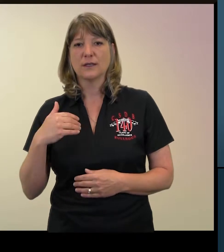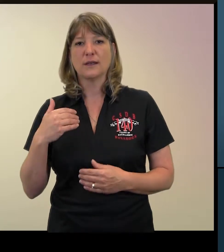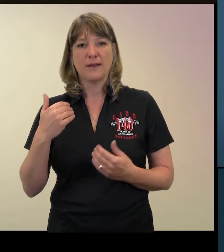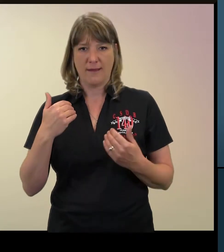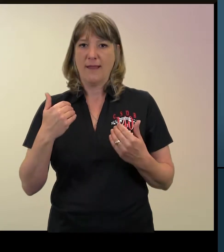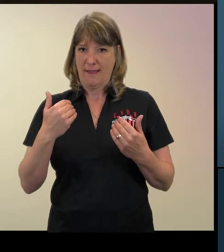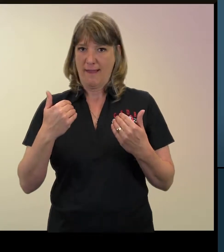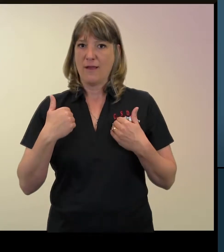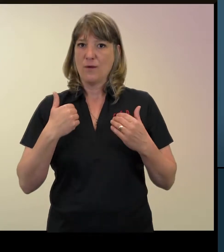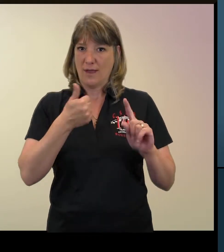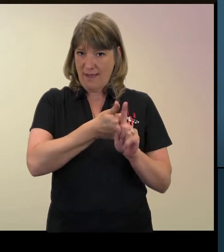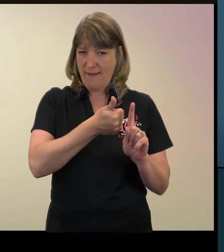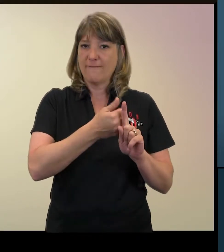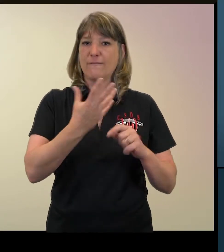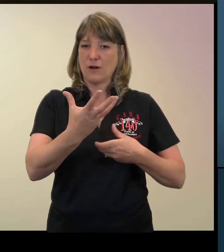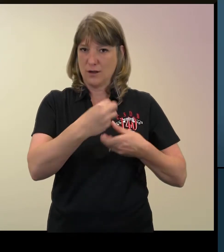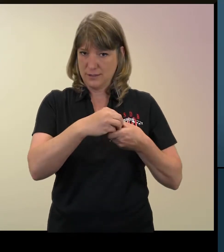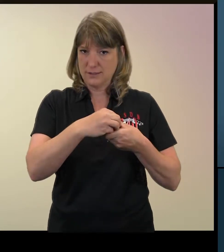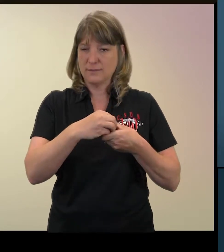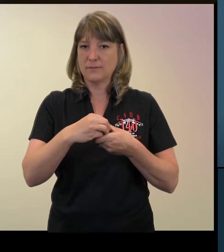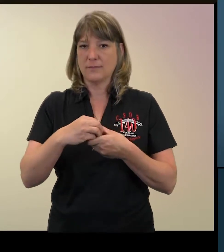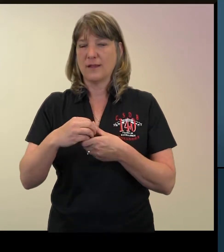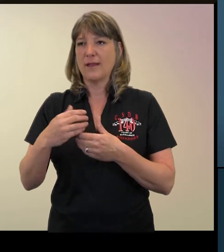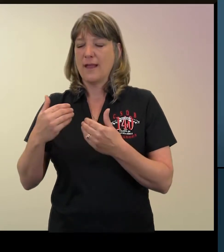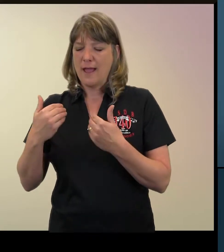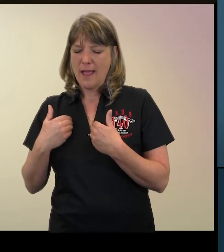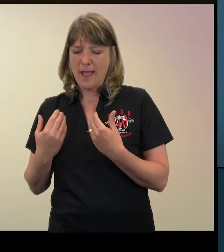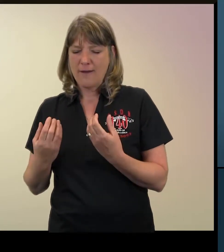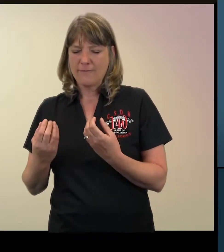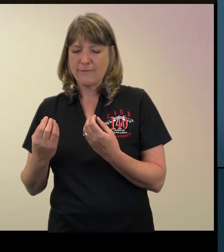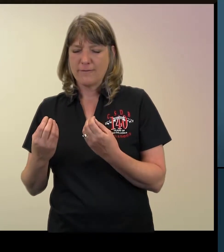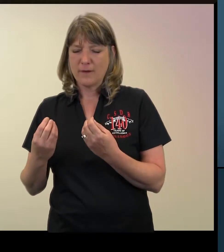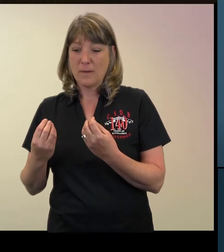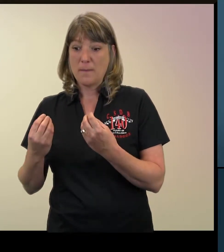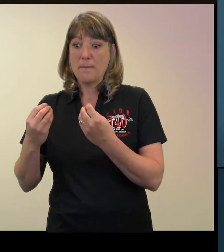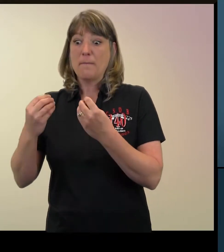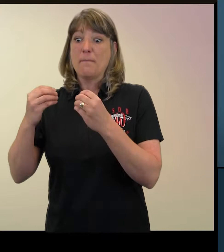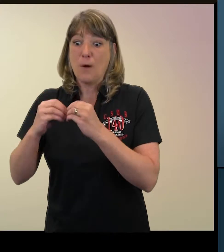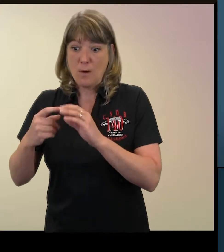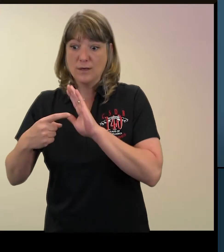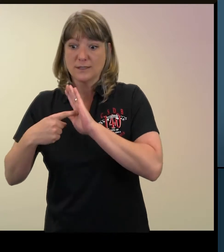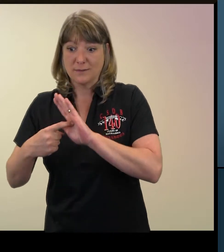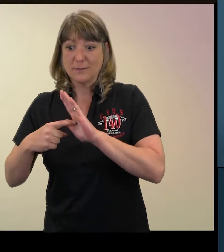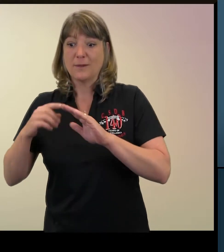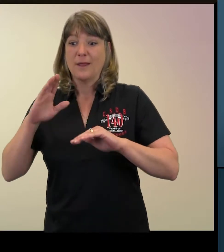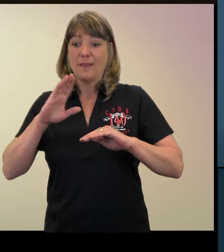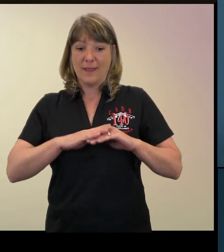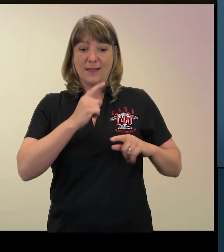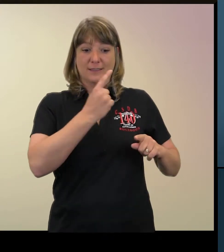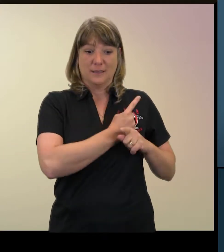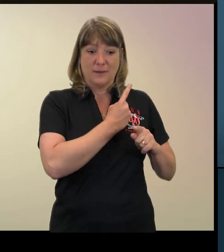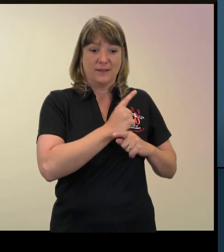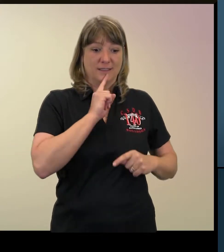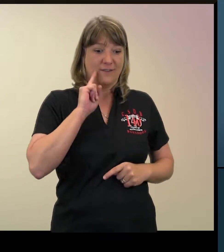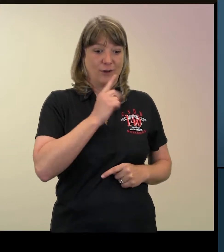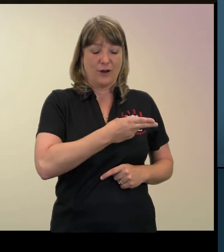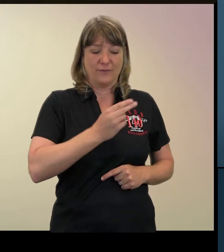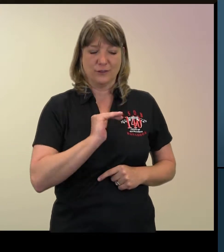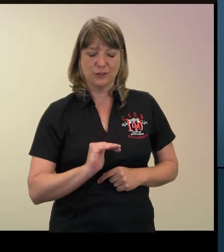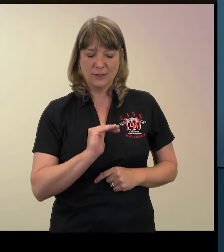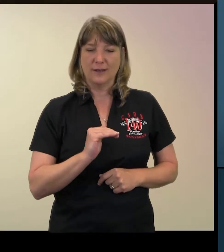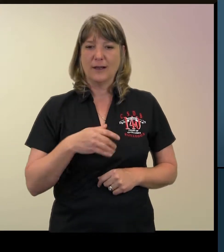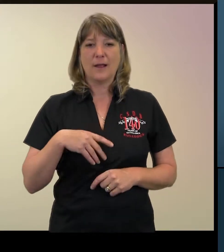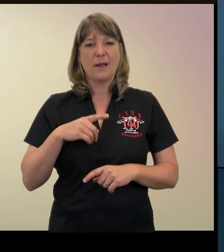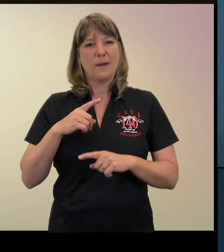children who have autism as having more of these symptoms than typically developing children who are deaf and hard of